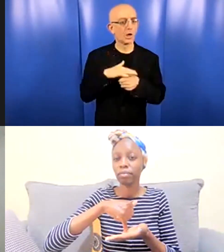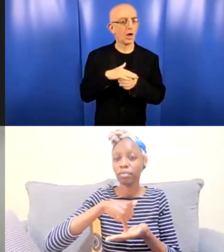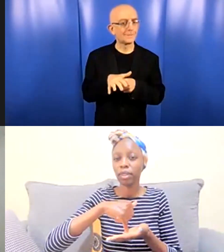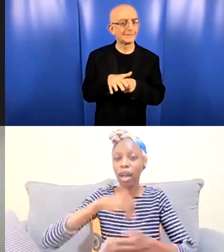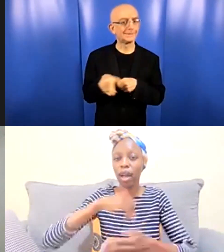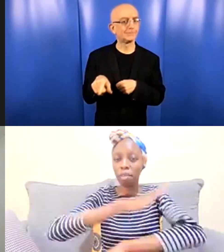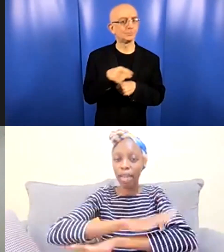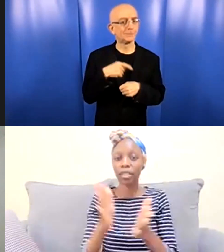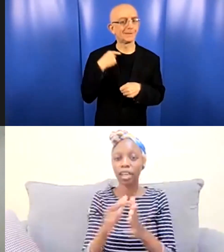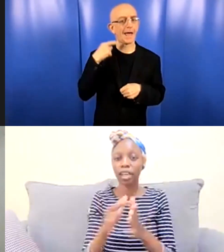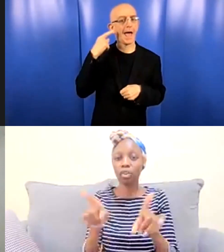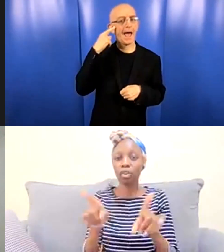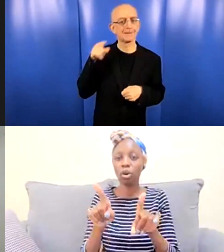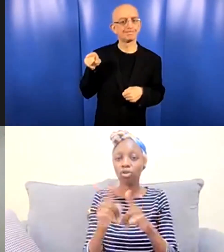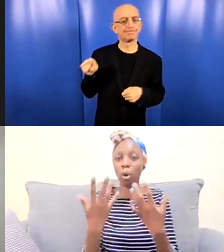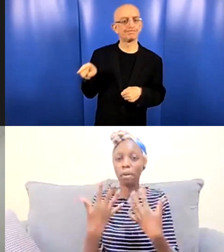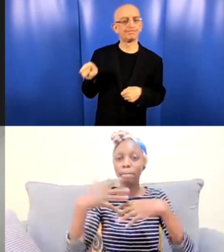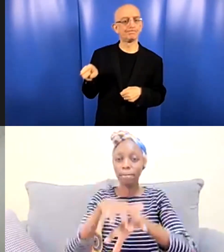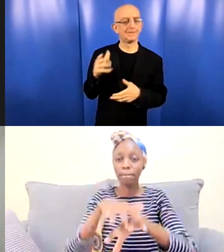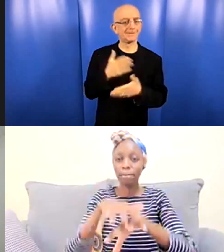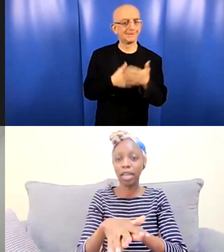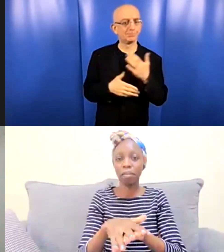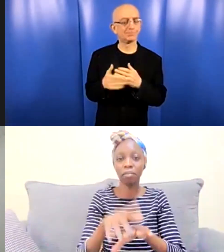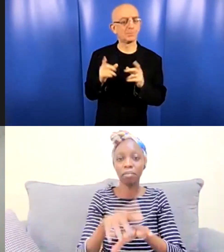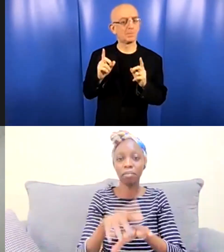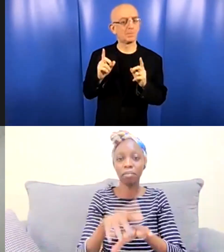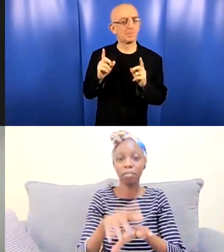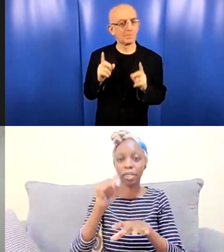platforms and mainstream channels.